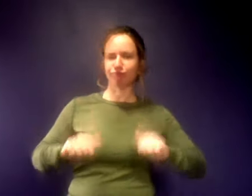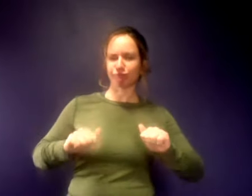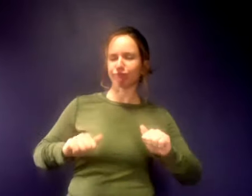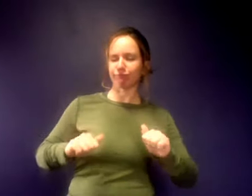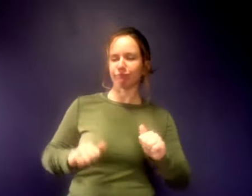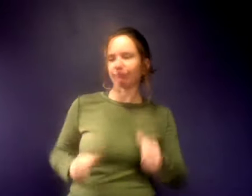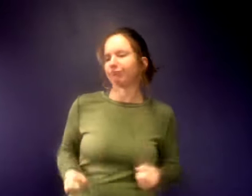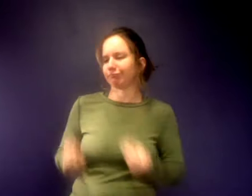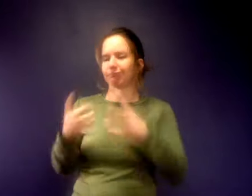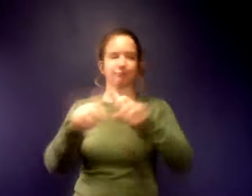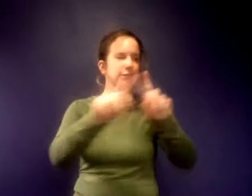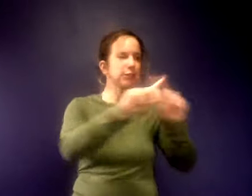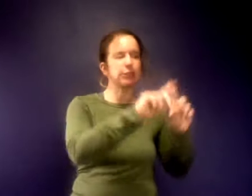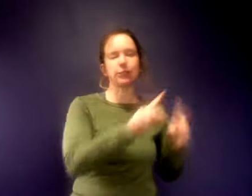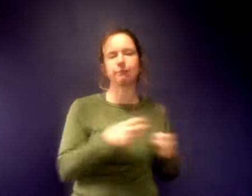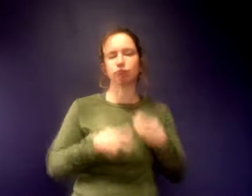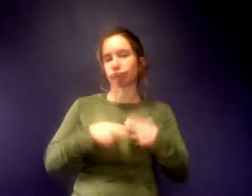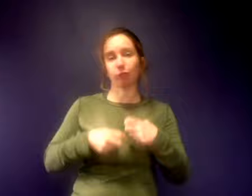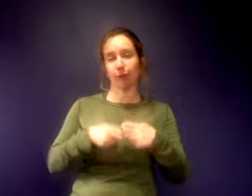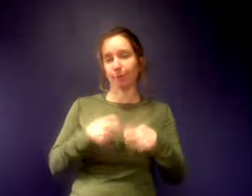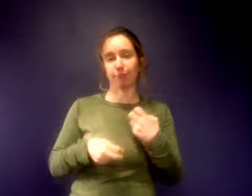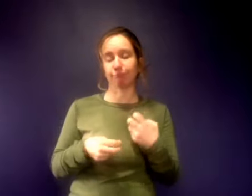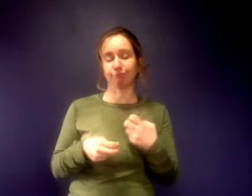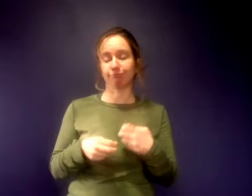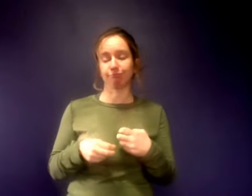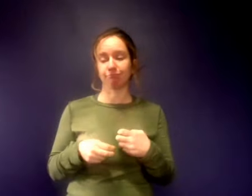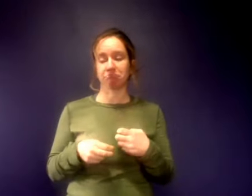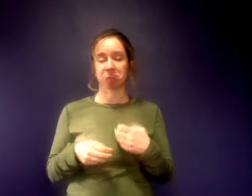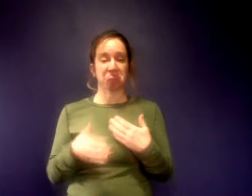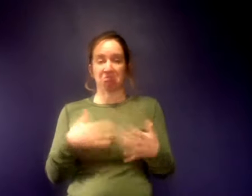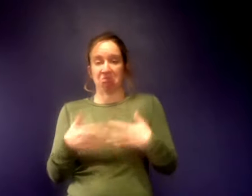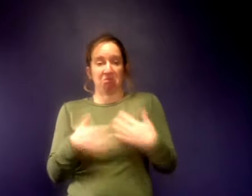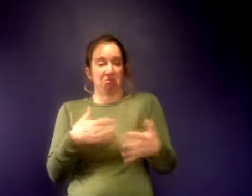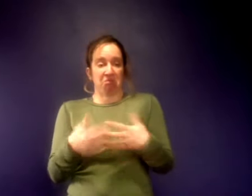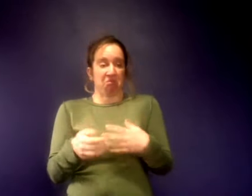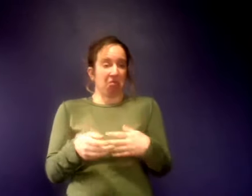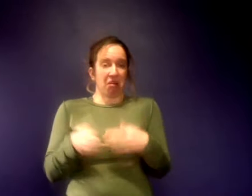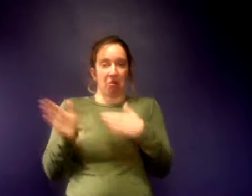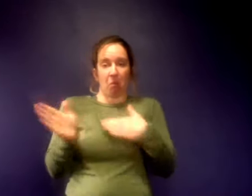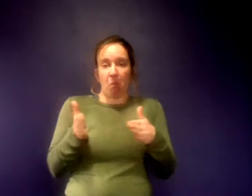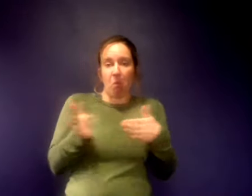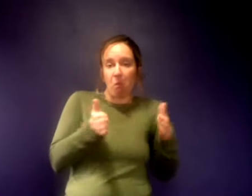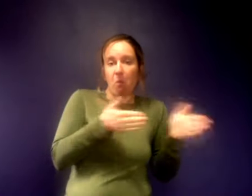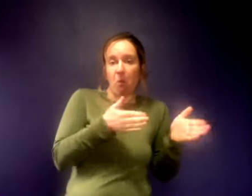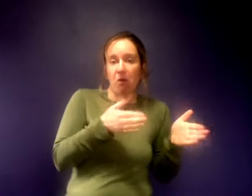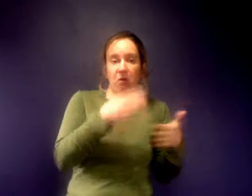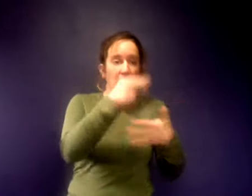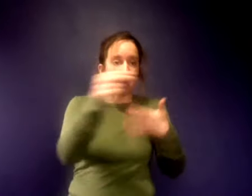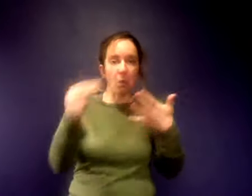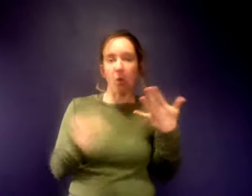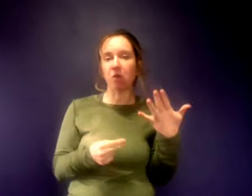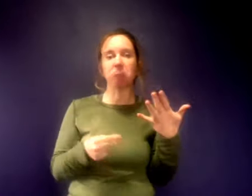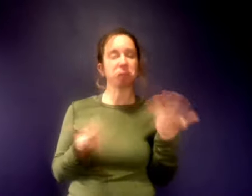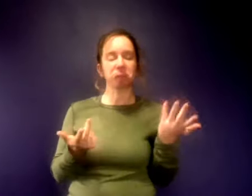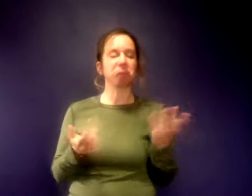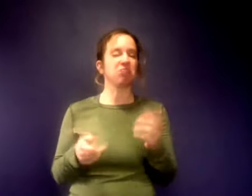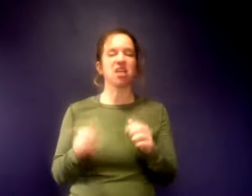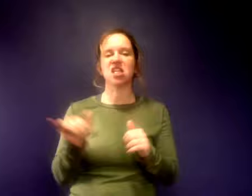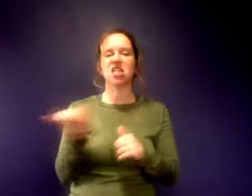doesn't matter what order you know. 5 plus 6 is the same thing as 6 plus 5. And that makes sense. If I have 5 avocados and you give me 6,